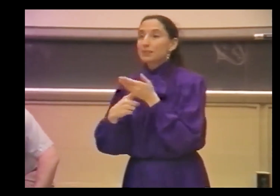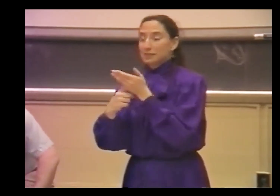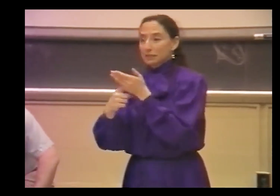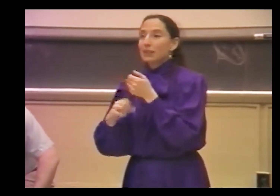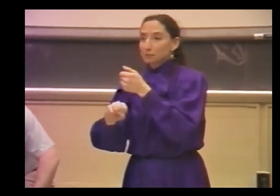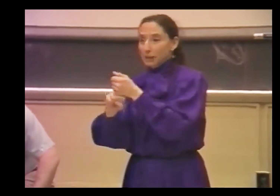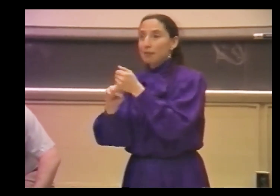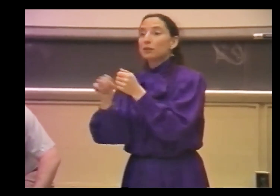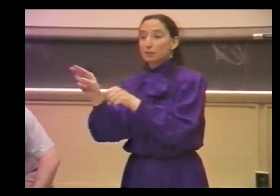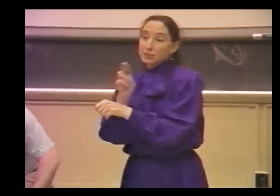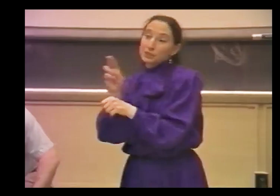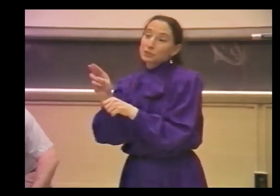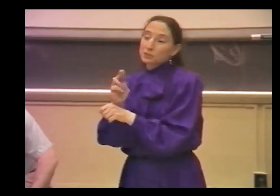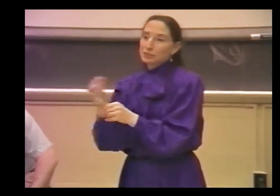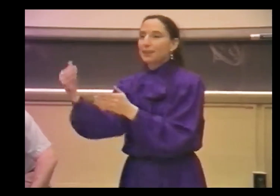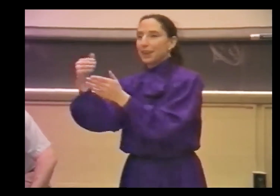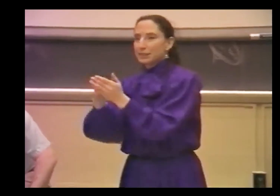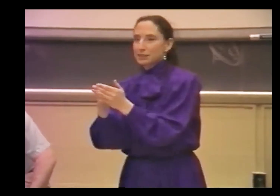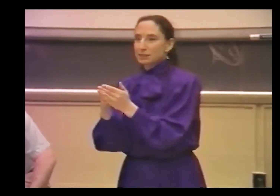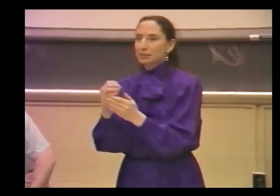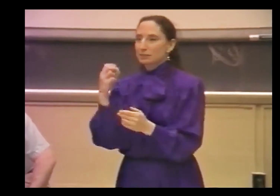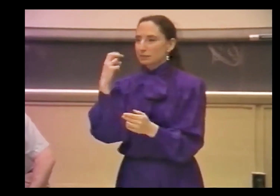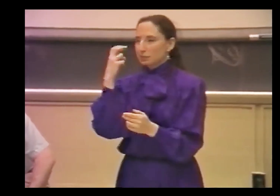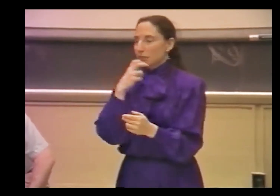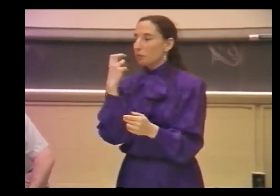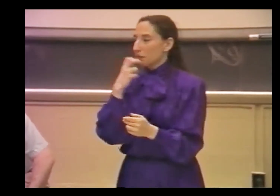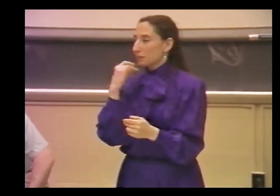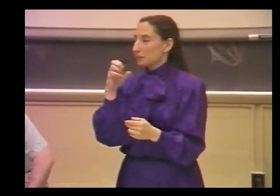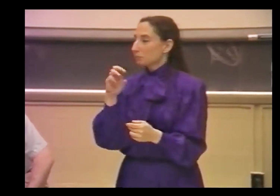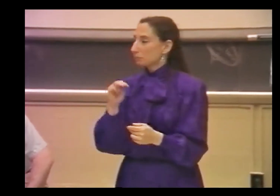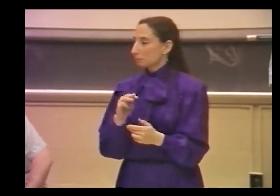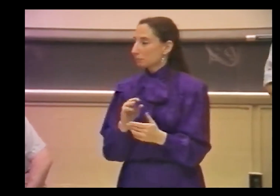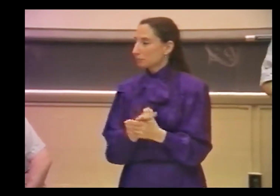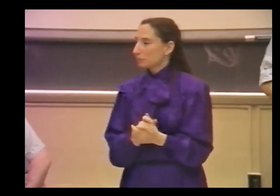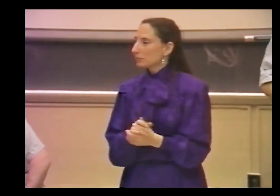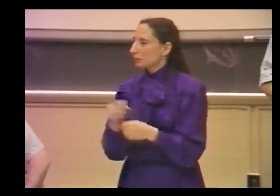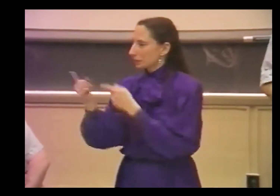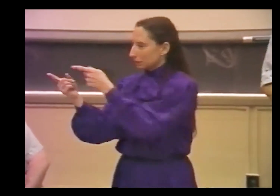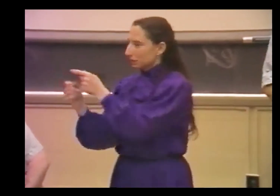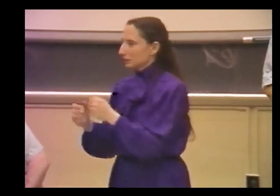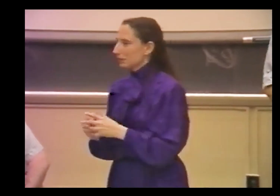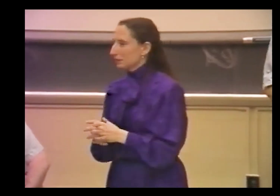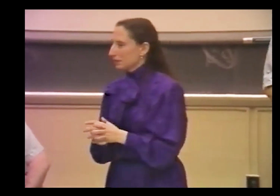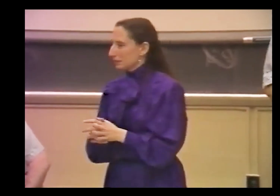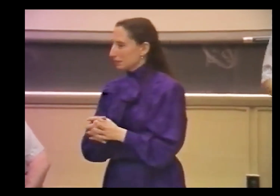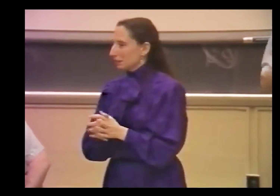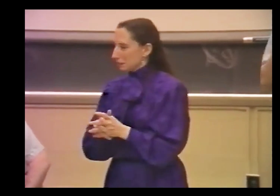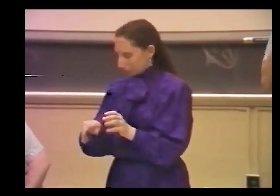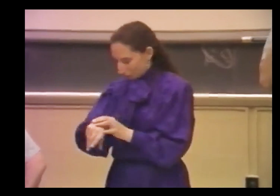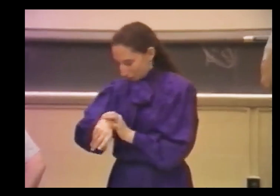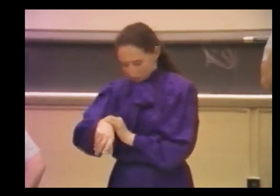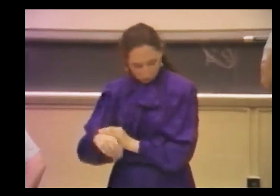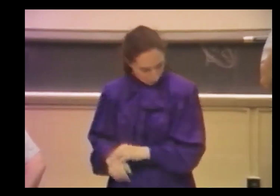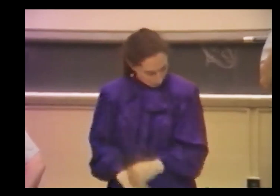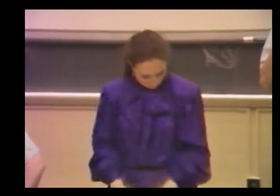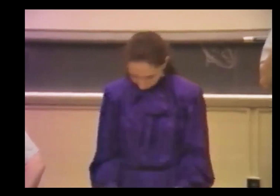arguments in favor of its use against oralism. We need to stop now. Oh.